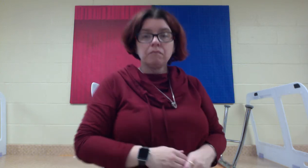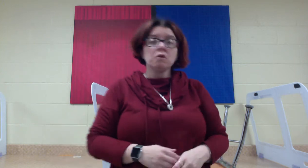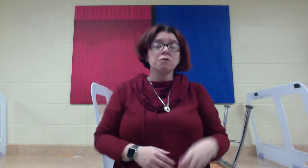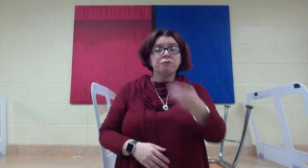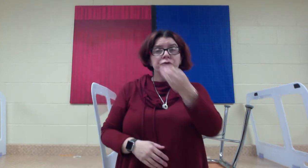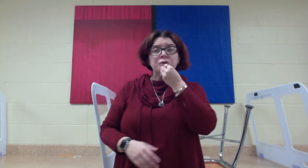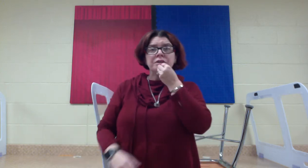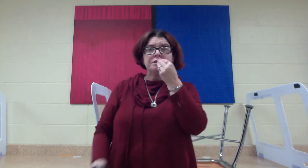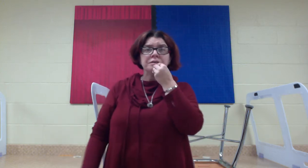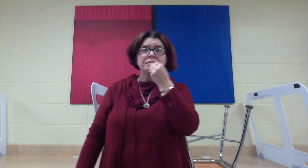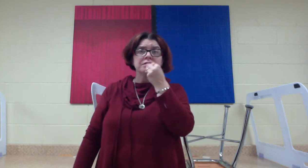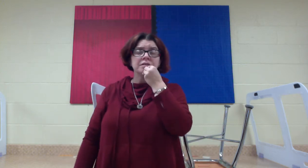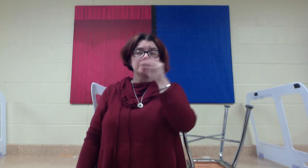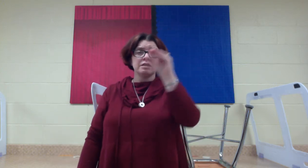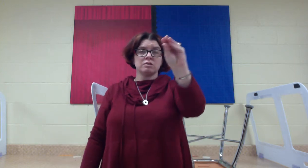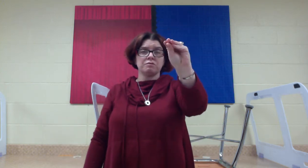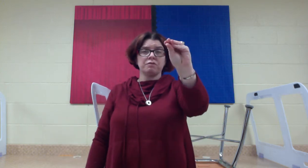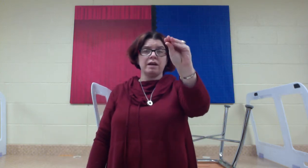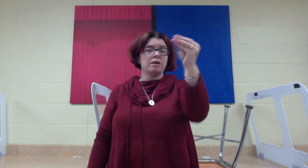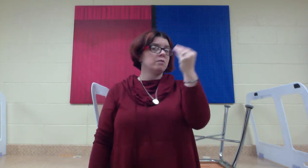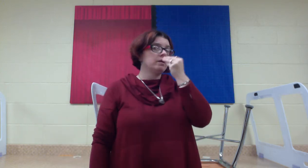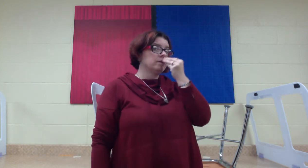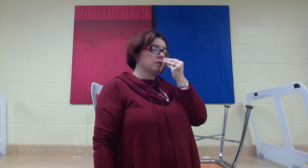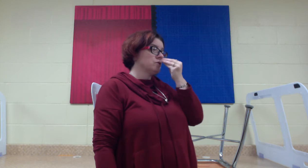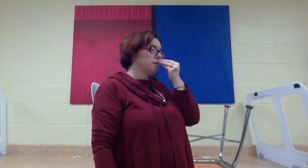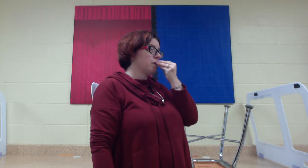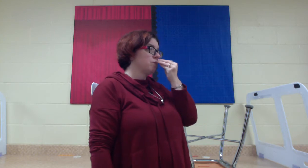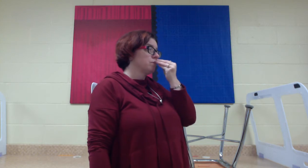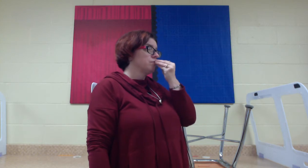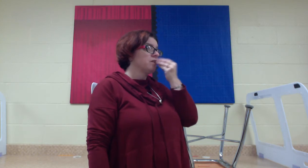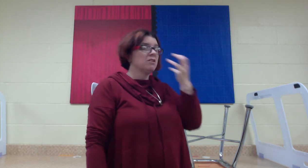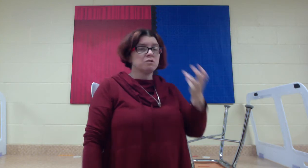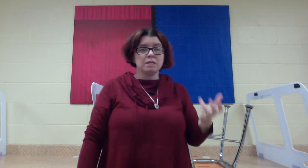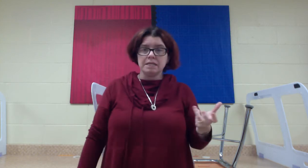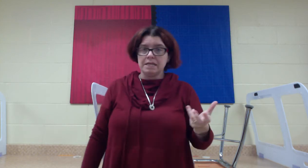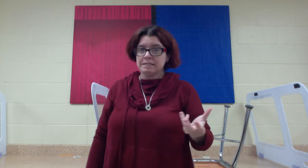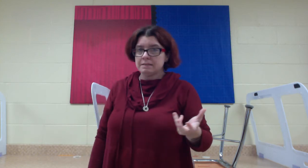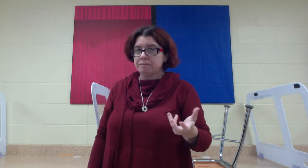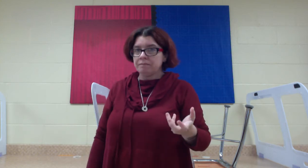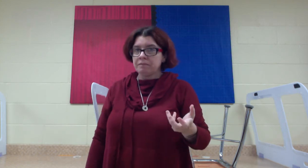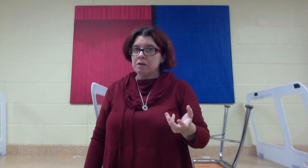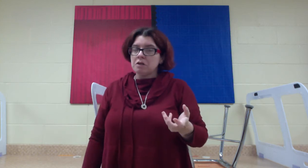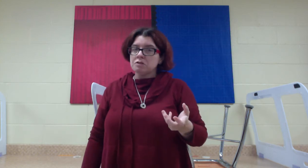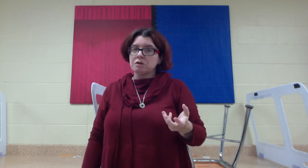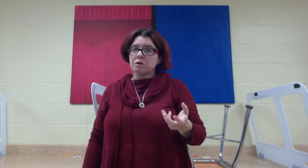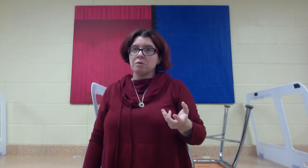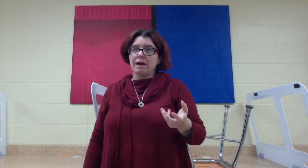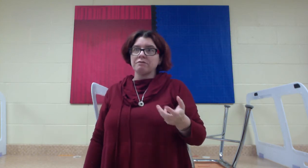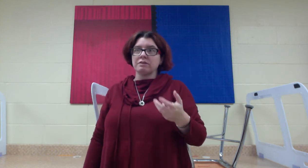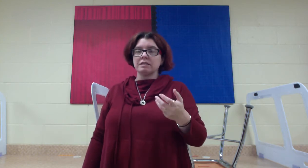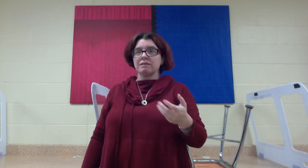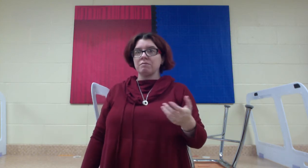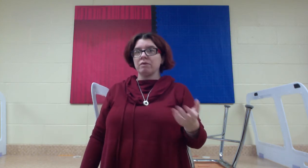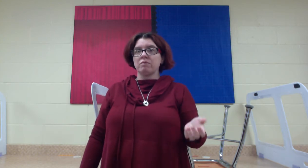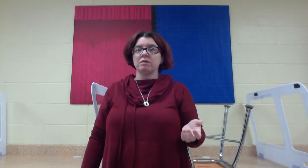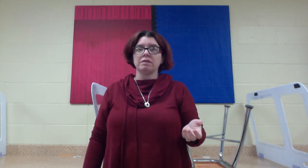You have food. So it's a flat O, and it touches your mouth. It also means eat. So after Thanksgiving break, one of the